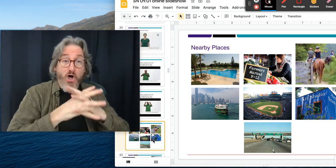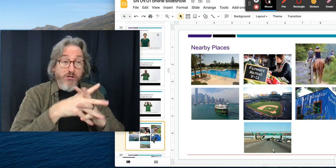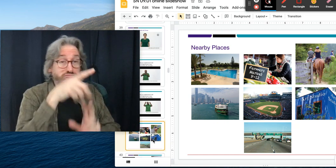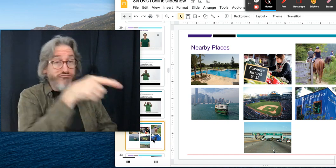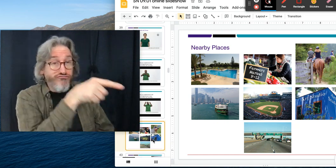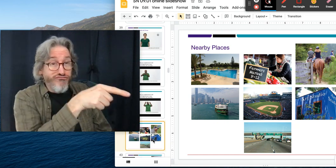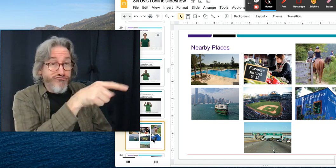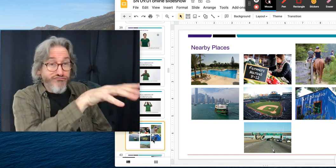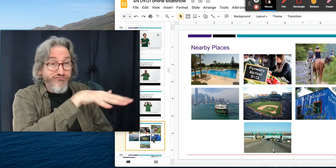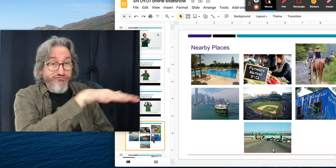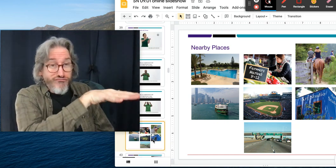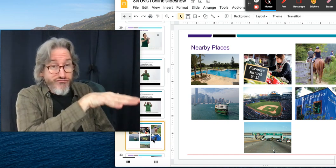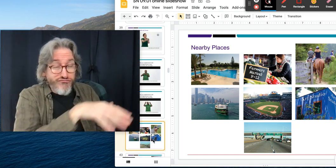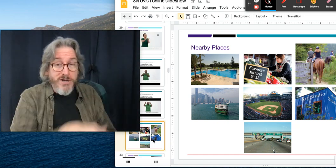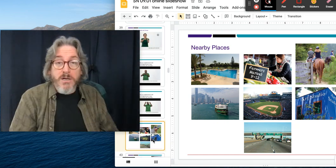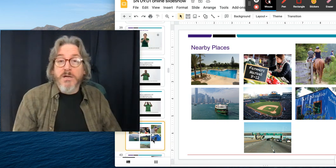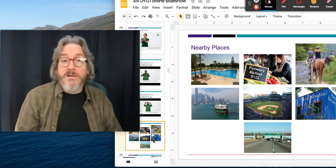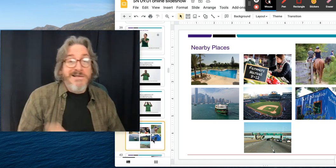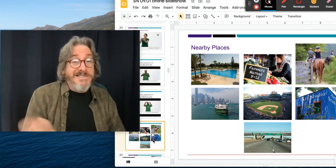football,